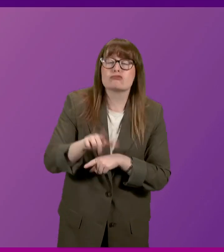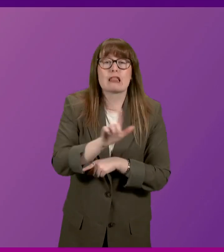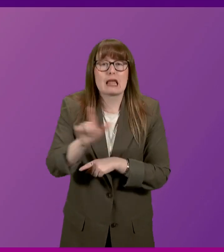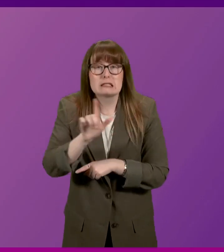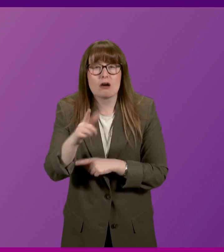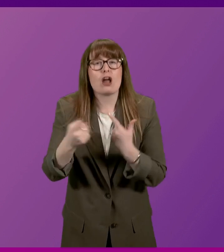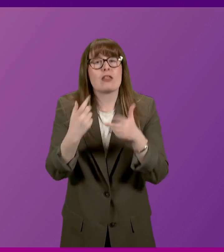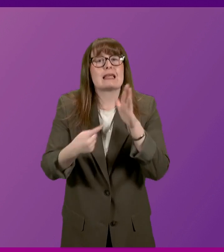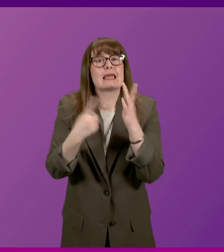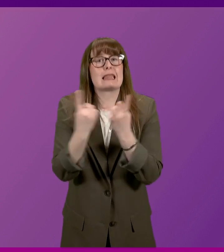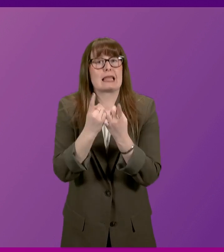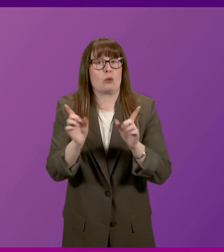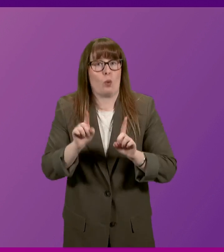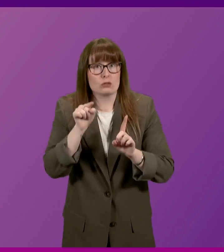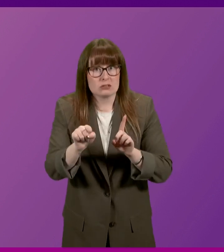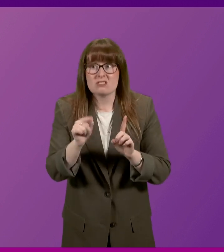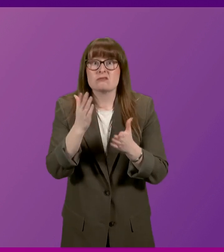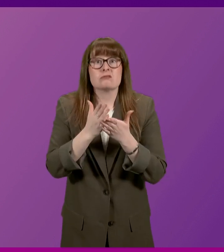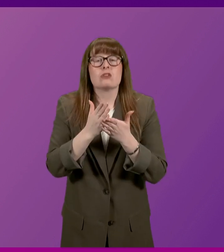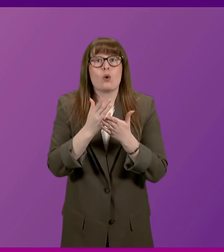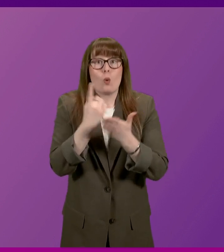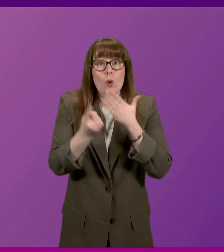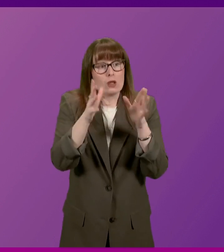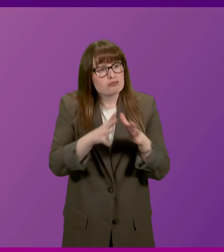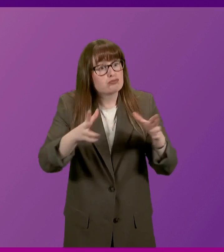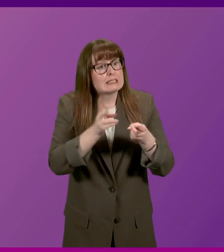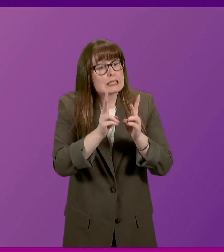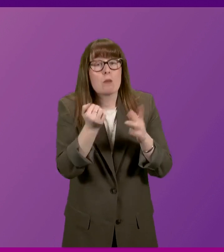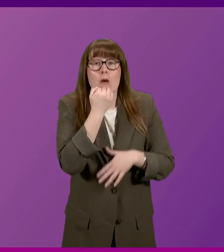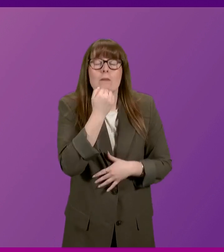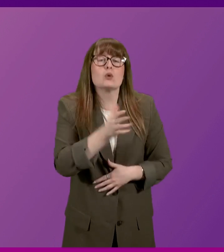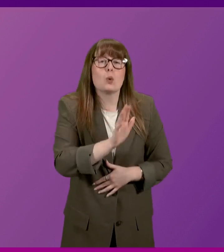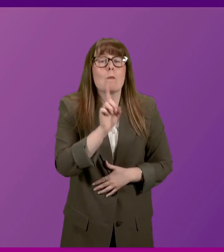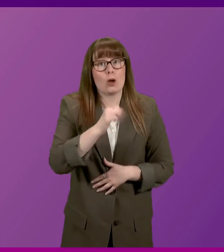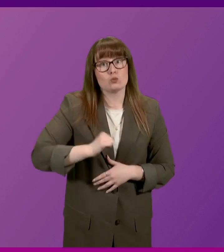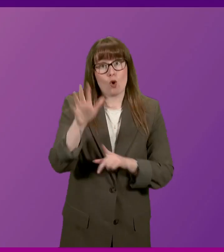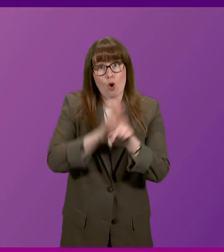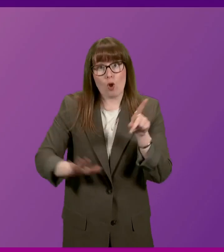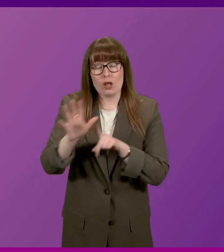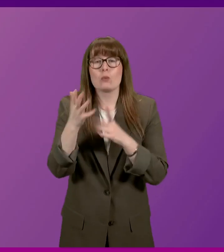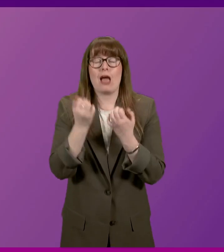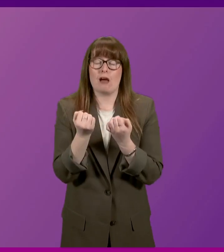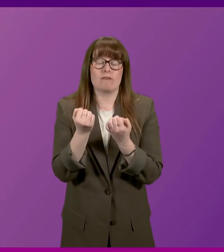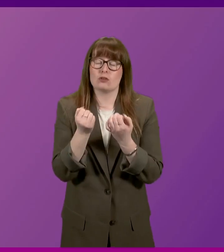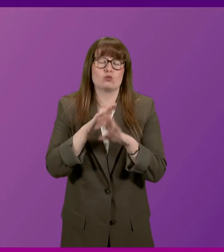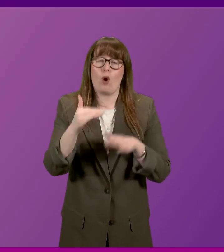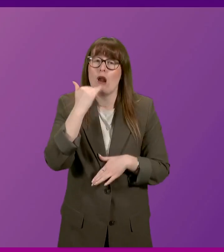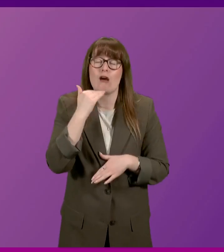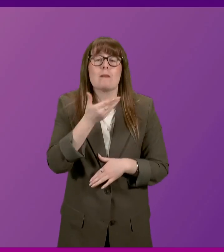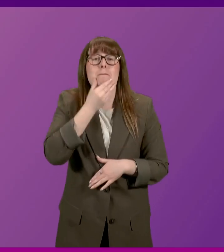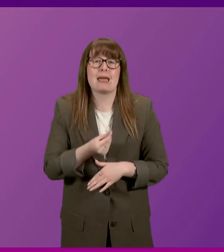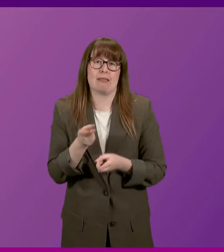the other key things is actually not just increasing the number of interpreters, but in Scotland, we actually have a dearth of male interpreters as